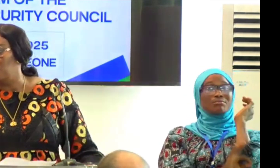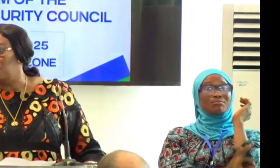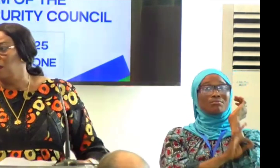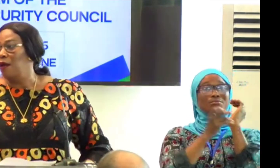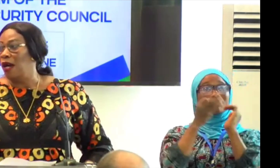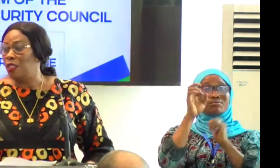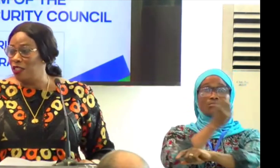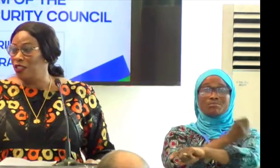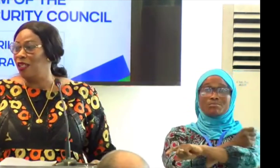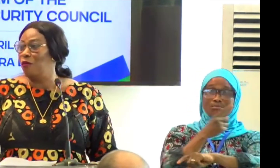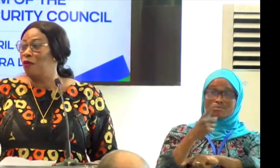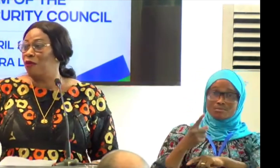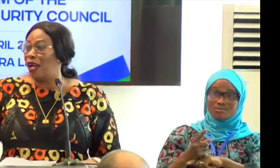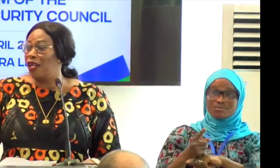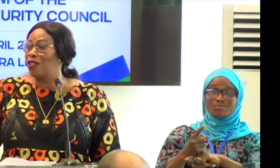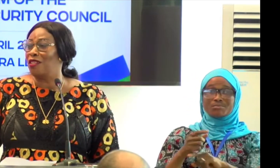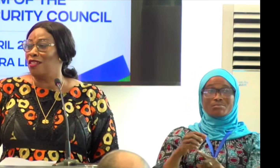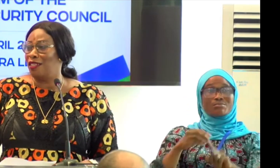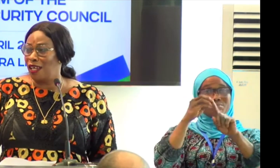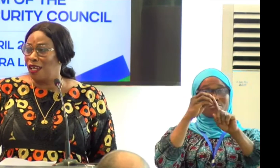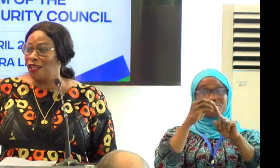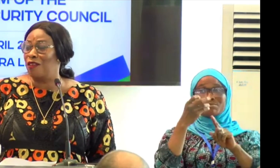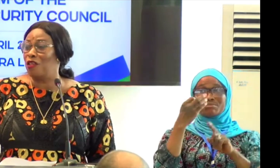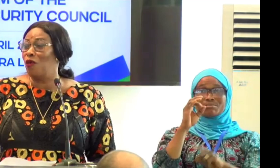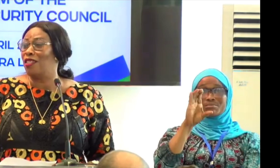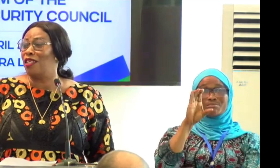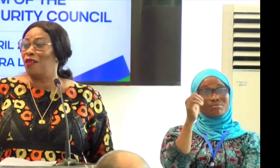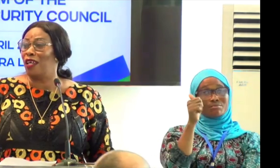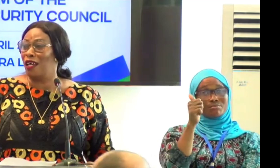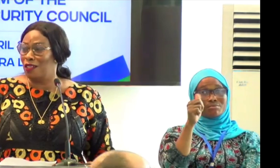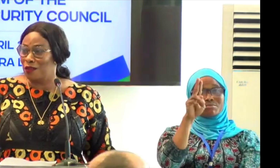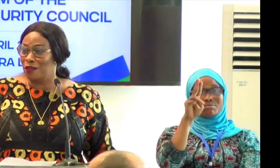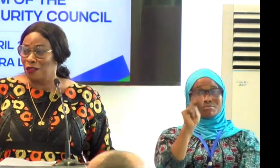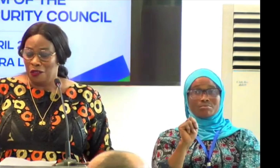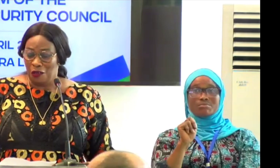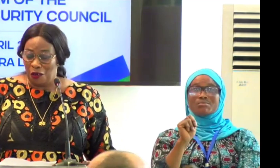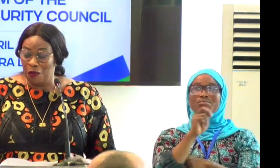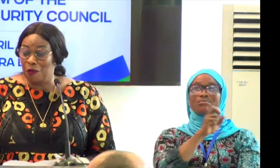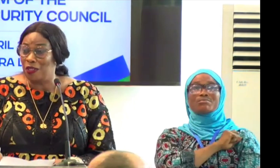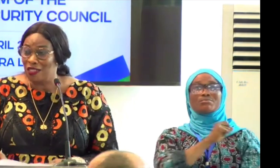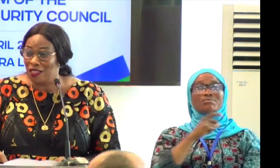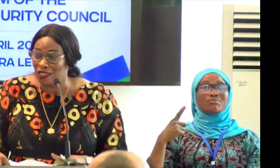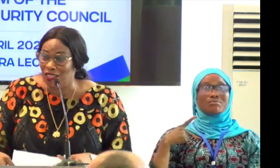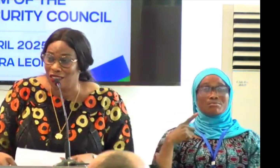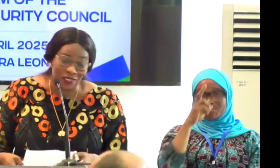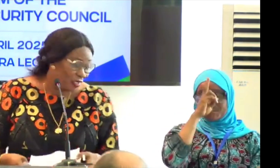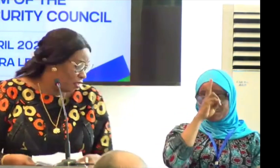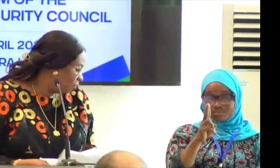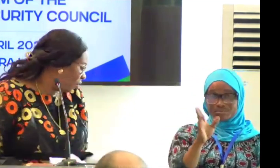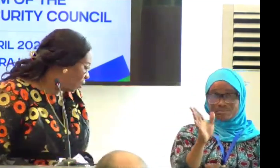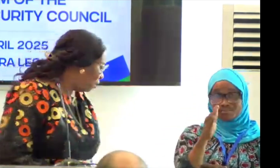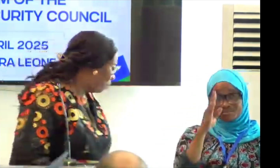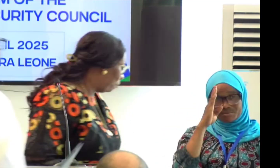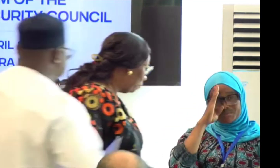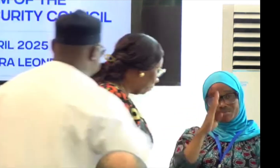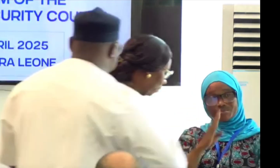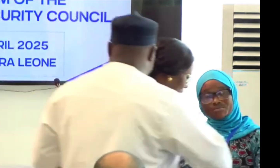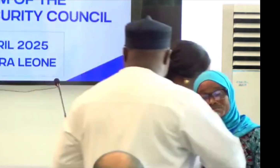Leone, especially with regards to the C10 and the UN Security Council. Honorable Minister, sir.